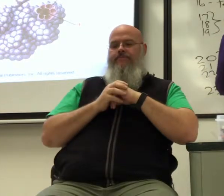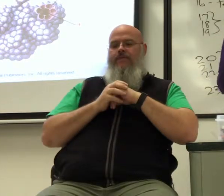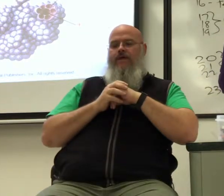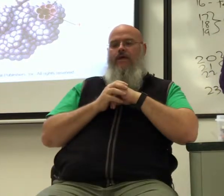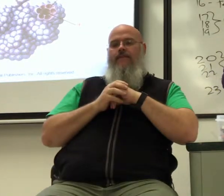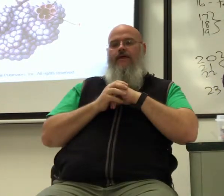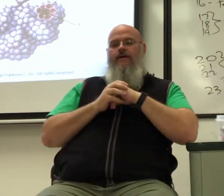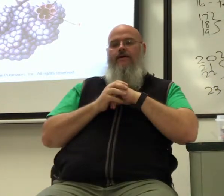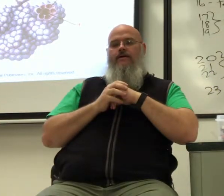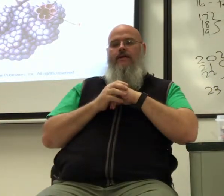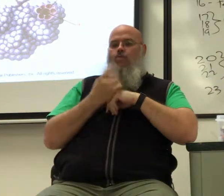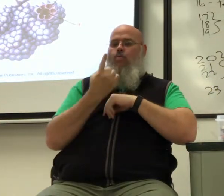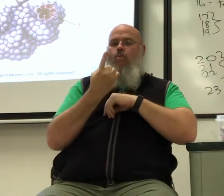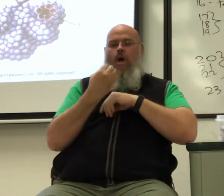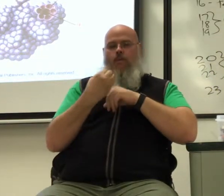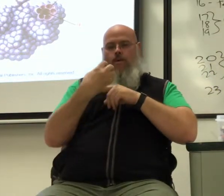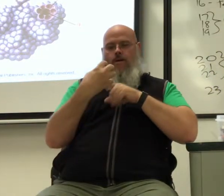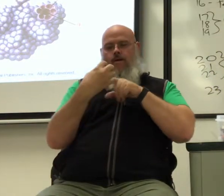a single